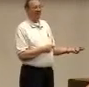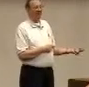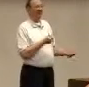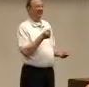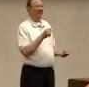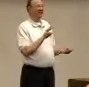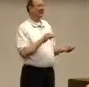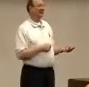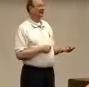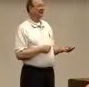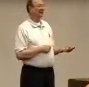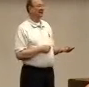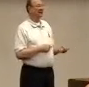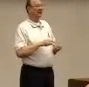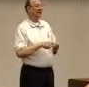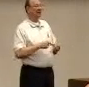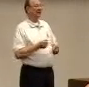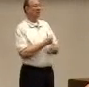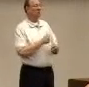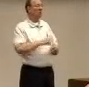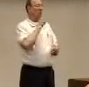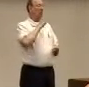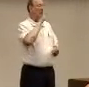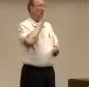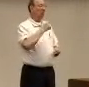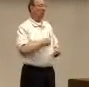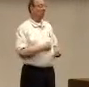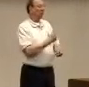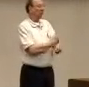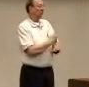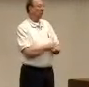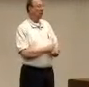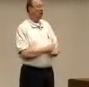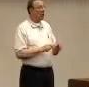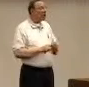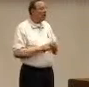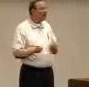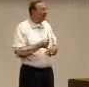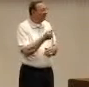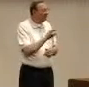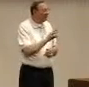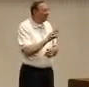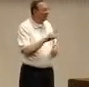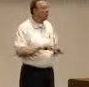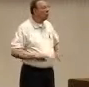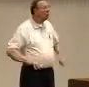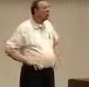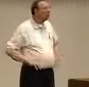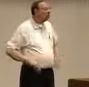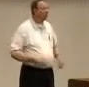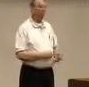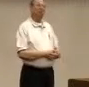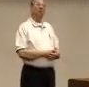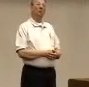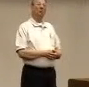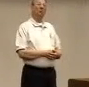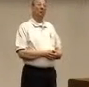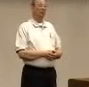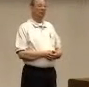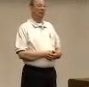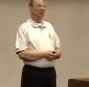child. When Danny was 16, he started abusing alcohol and drugs, and he ran away to